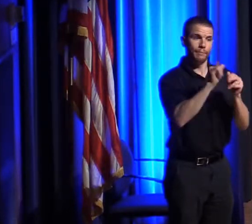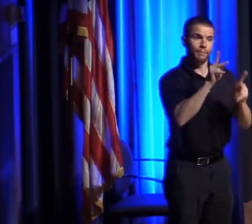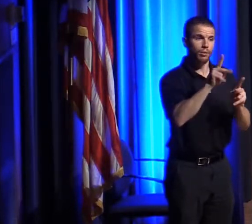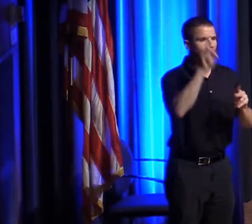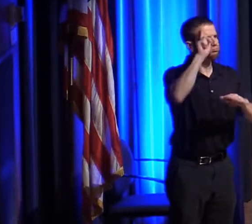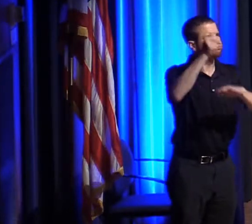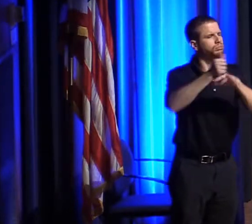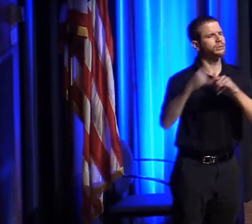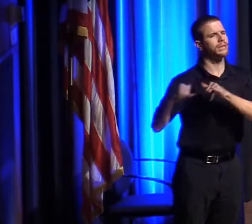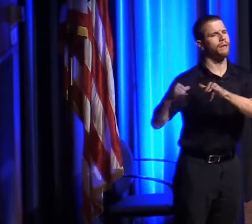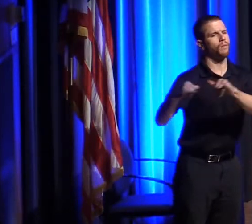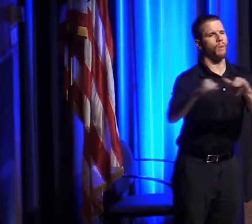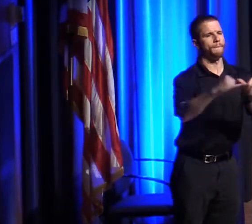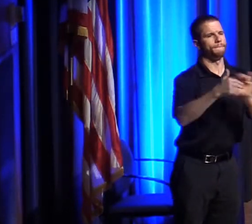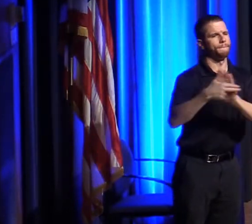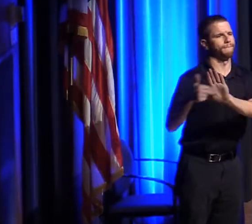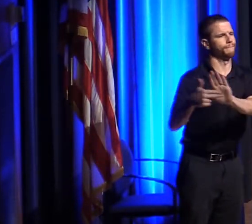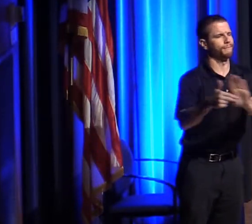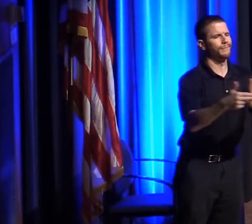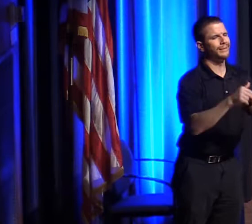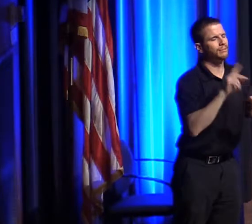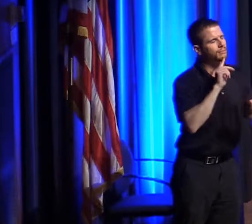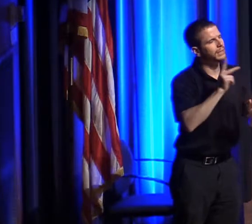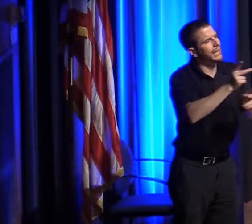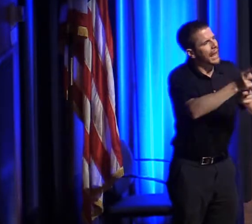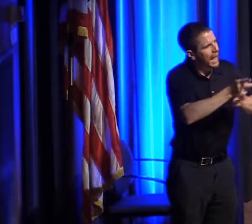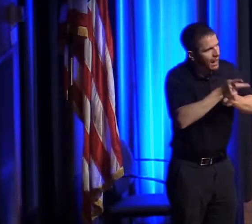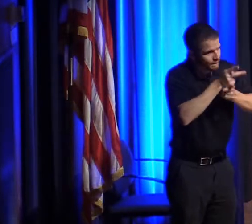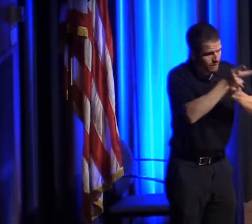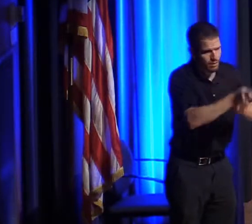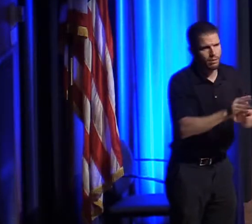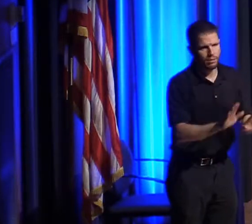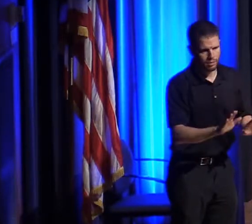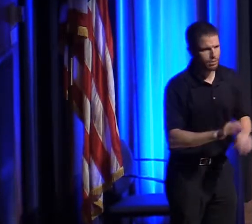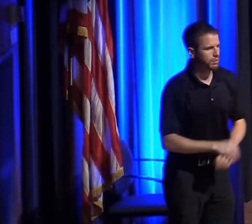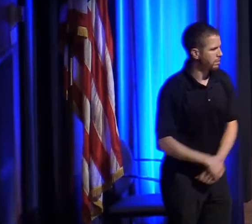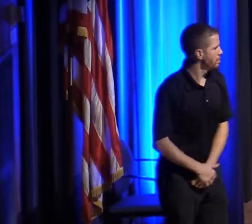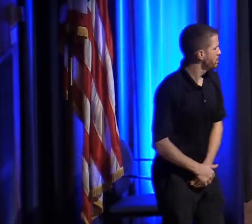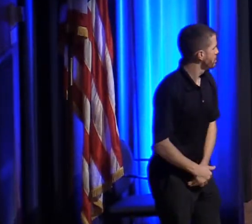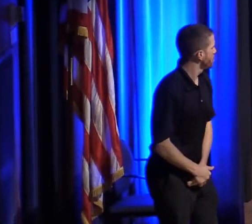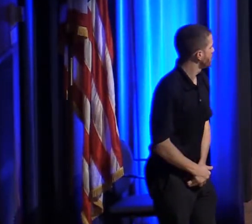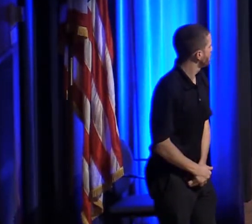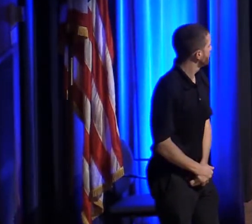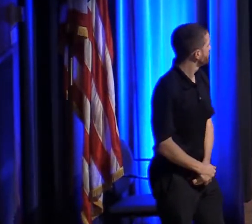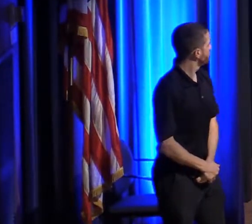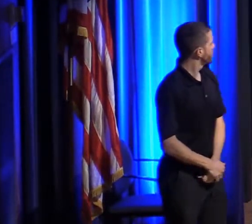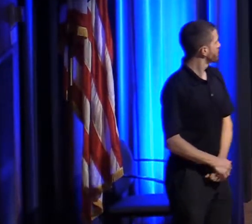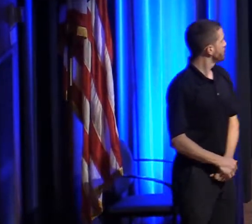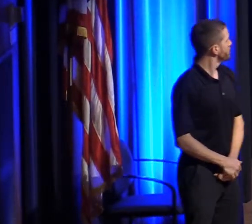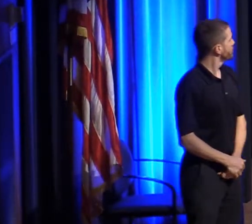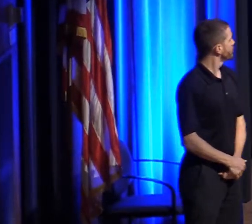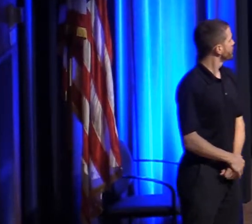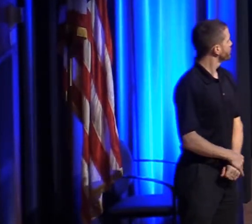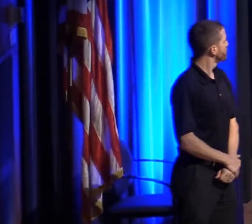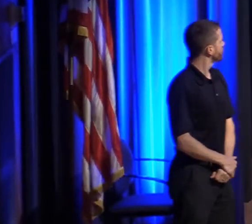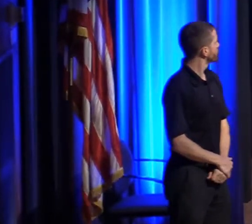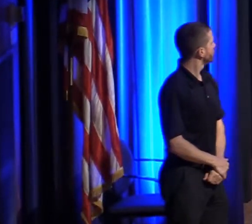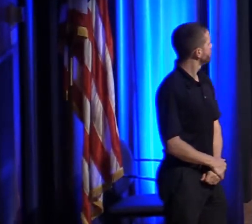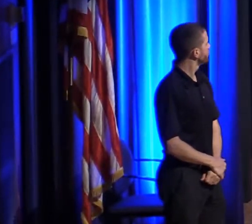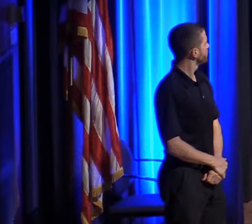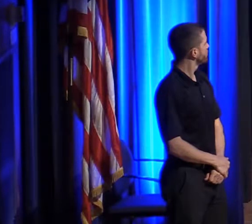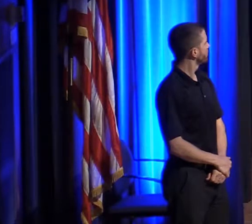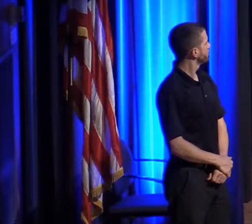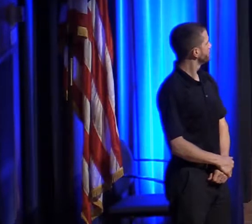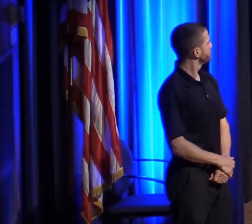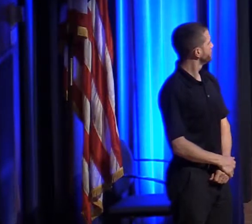knowledge, but be careful in how you do it. All right, so on the